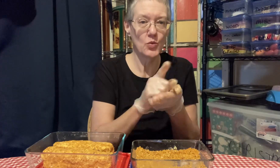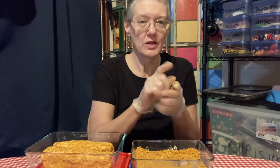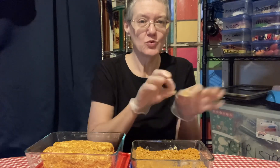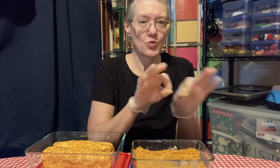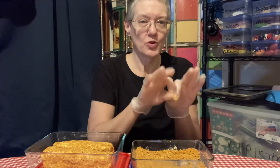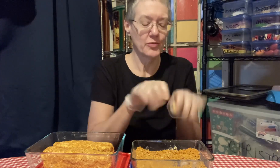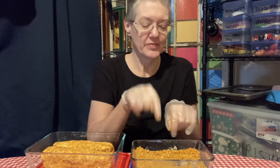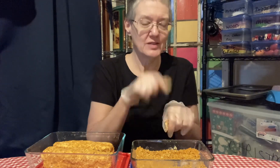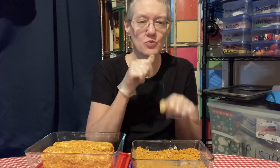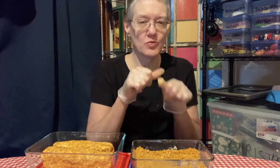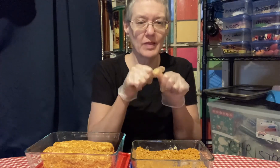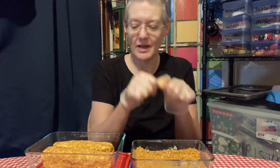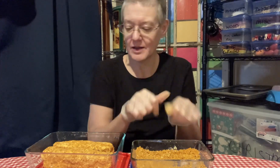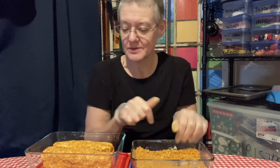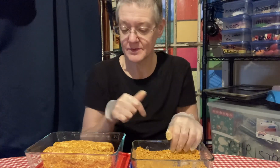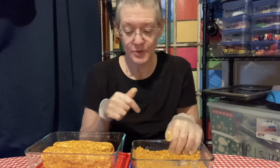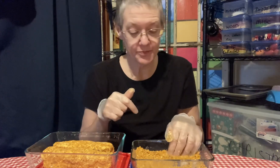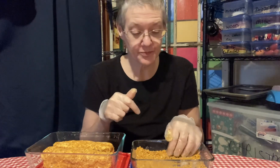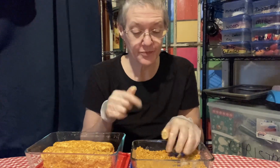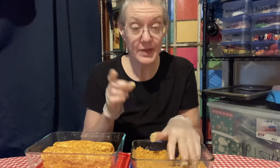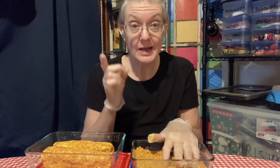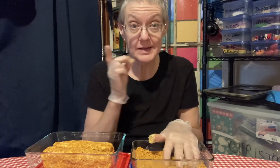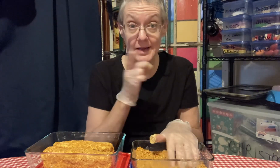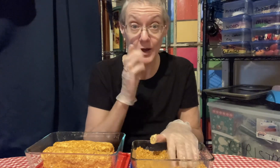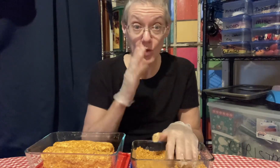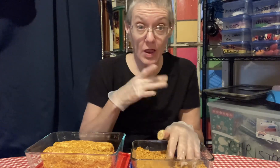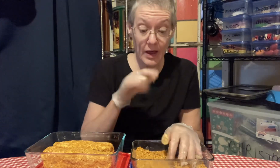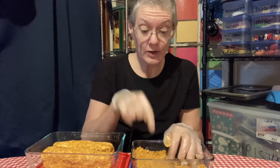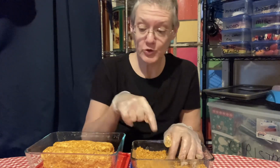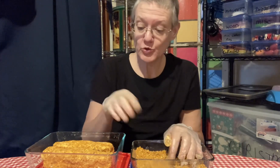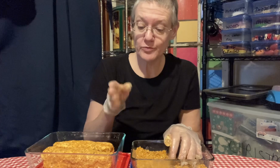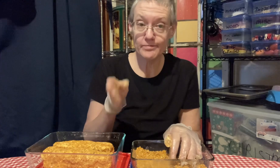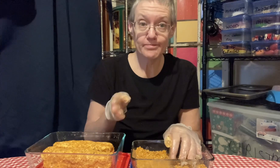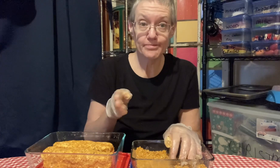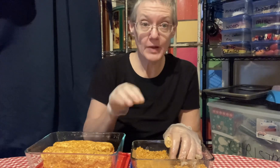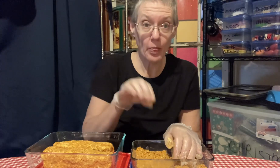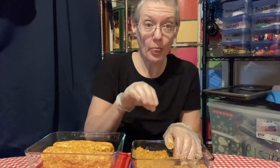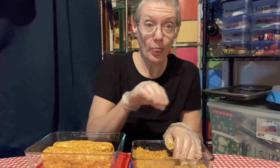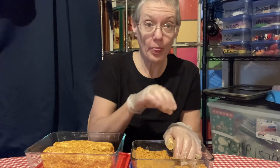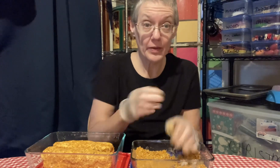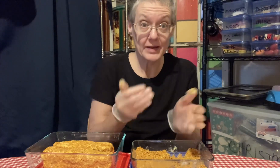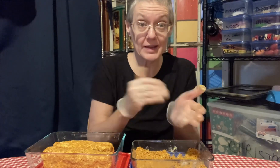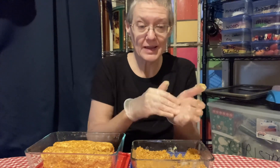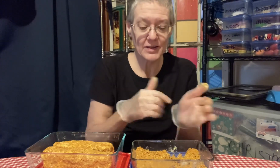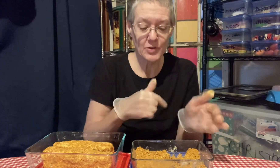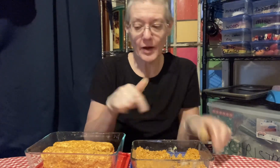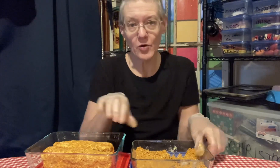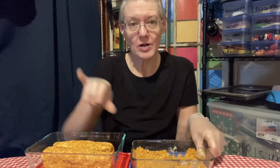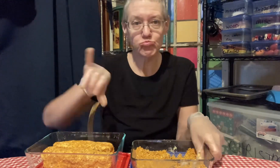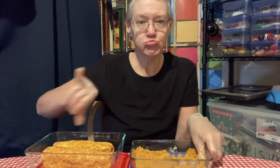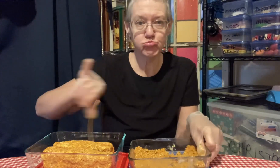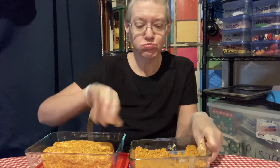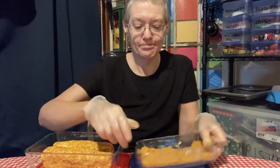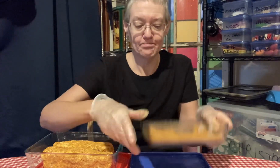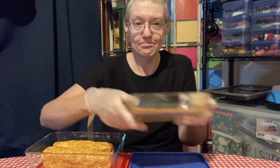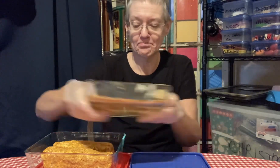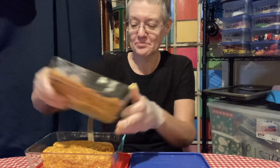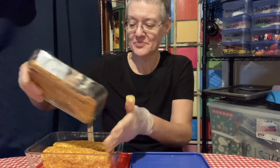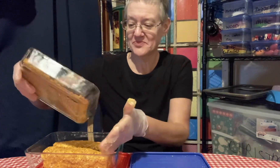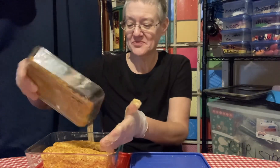crackers, 8 weeks worth. This wouldn't last that long. Now Dale's going to like all these extra crumbs to dip the cream cheese in again, so